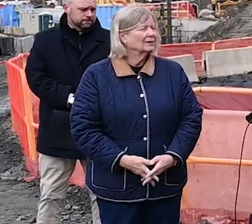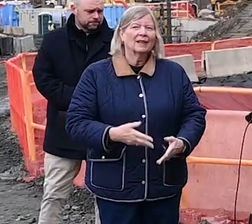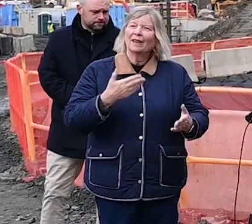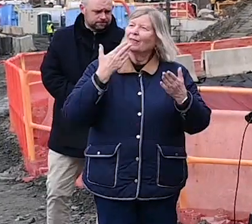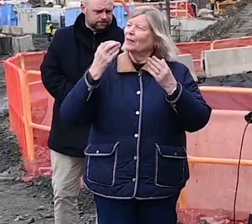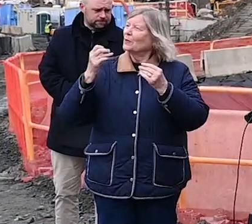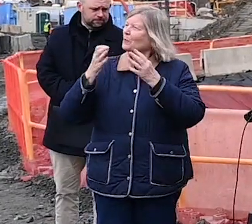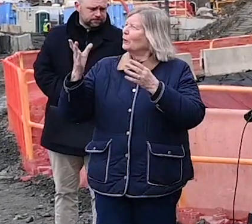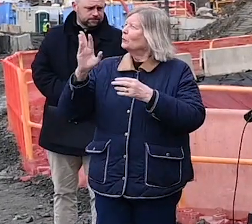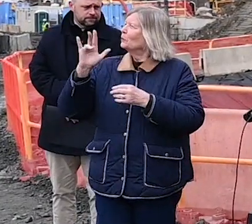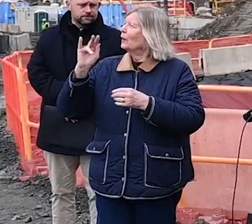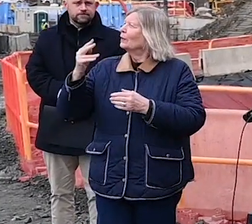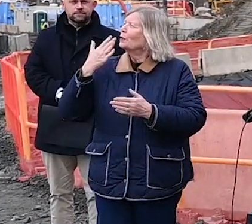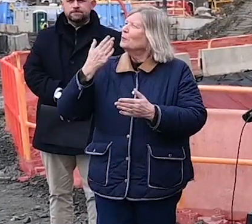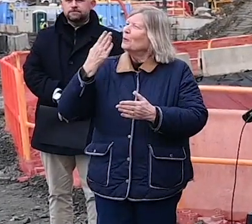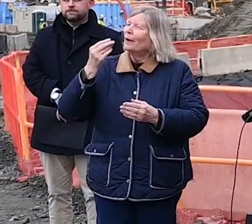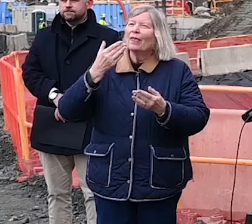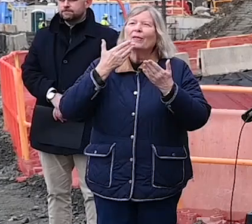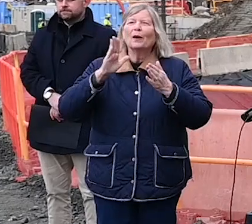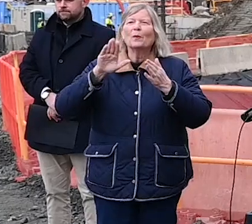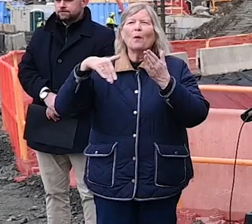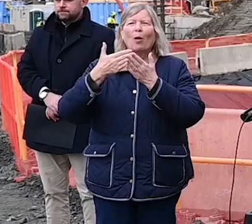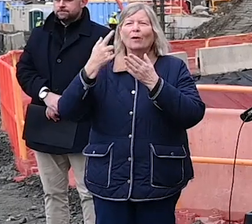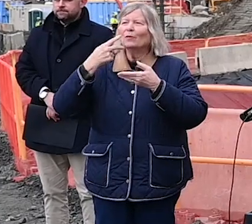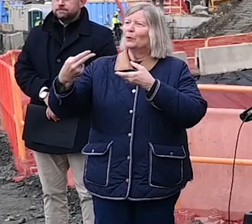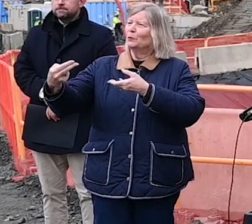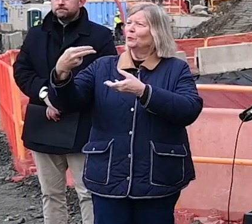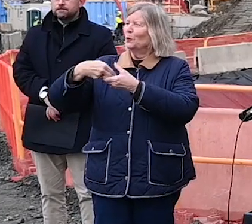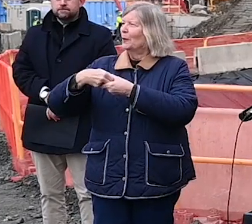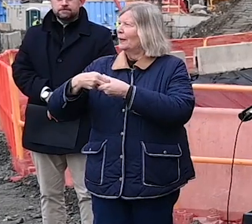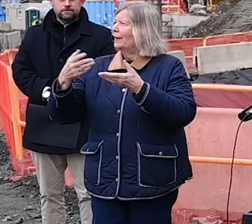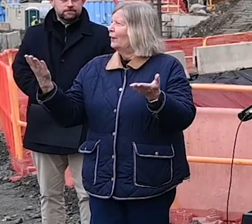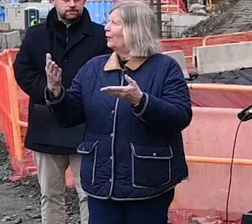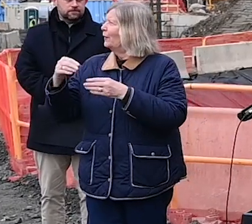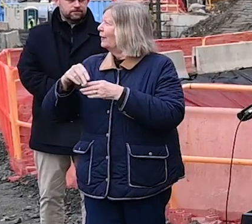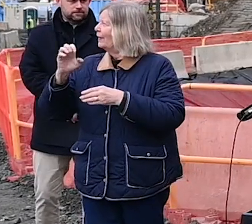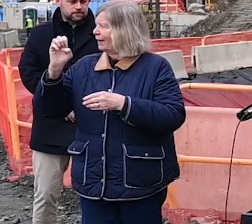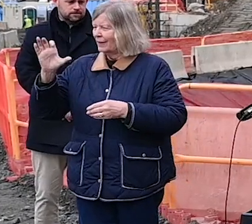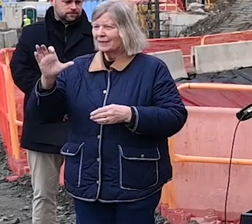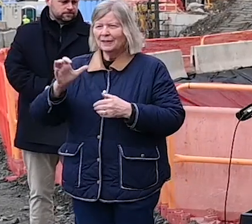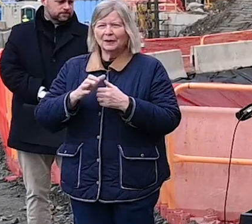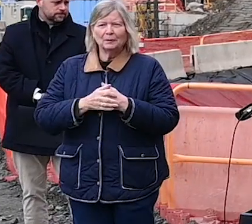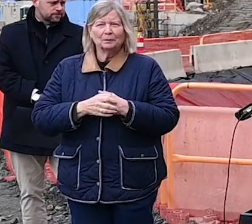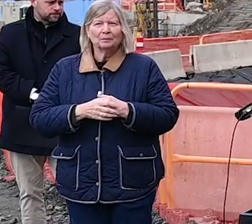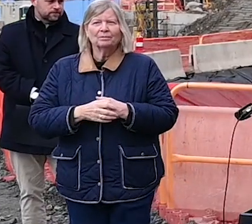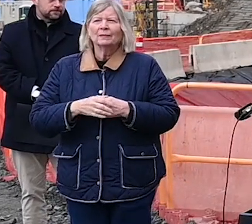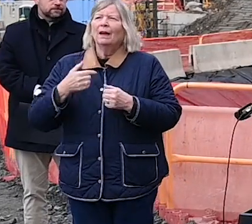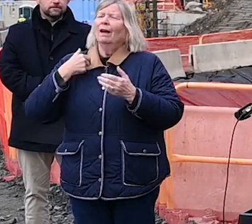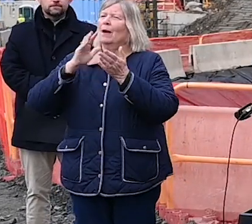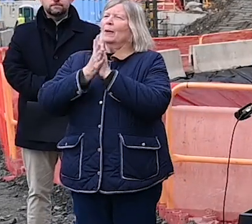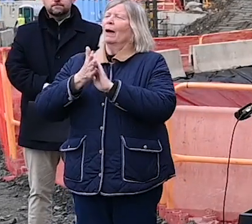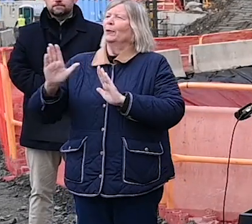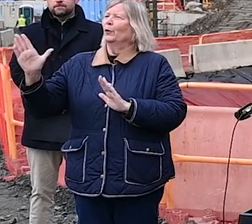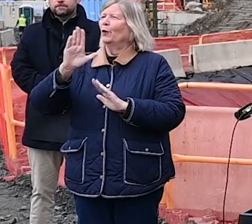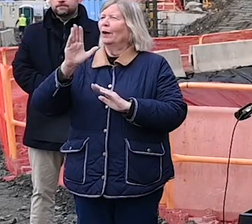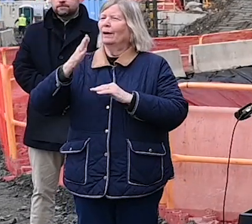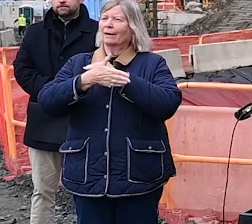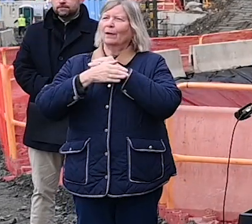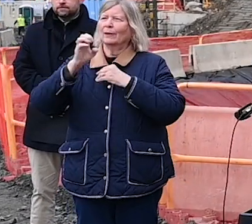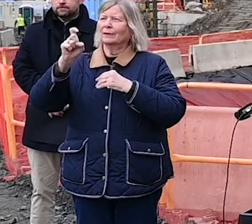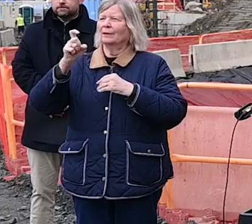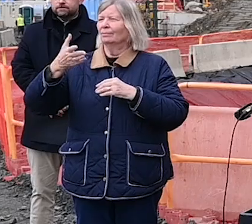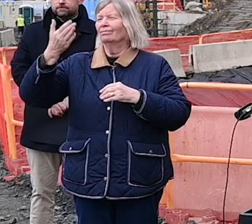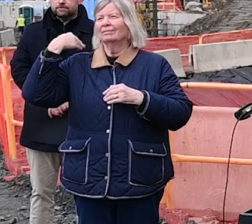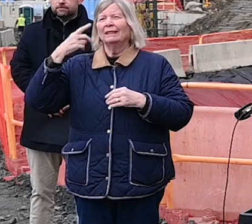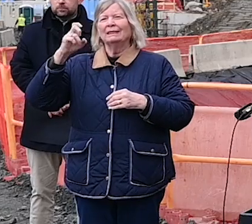Thank you so much, Brian. Good morning, and thank you all for joining us here in Ellicott City. When I became your county executive